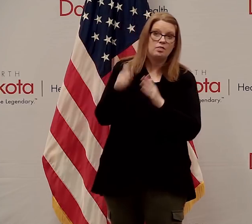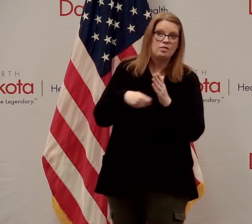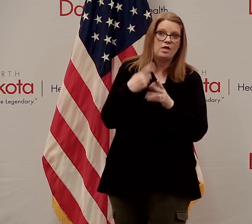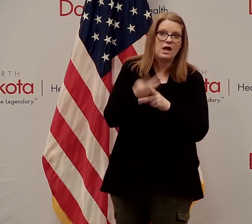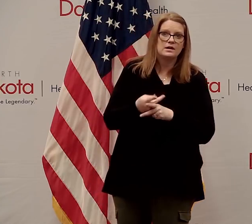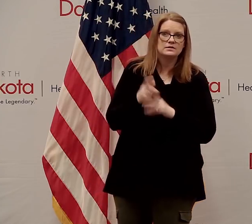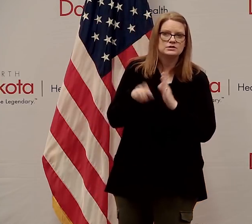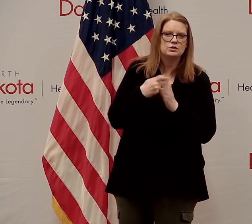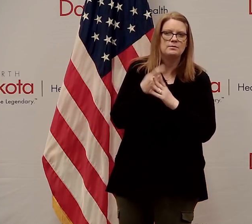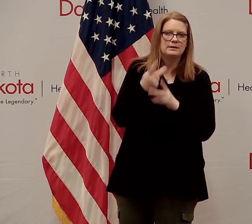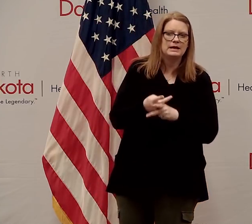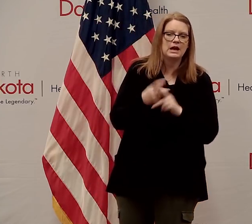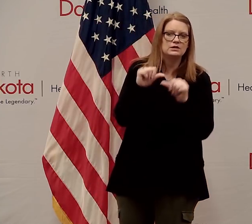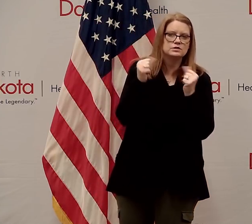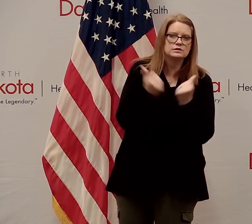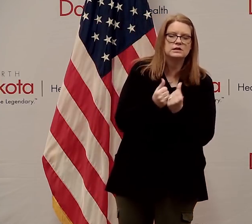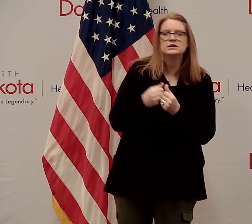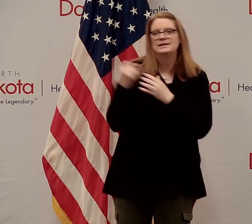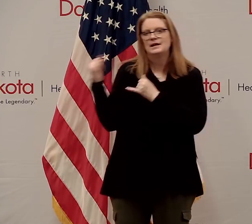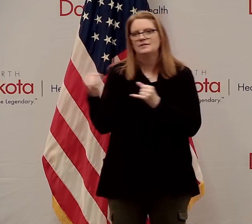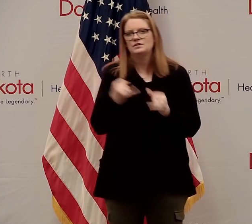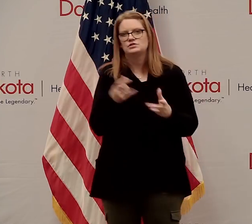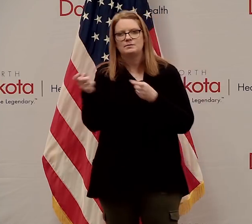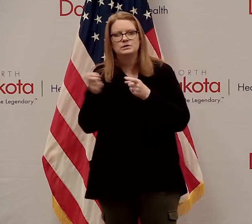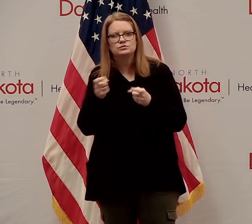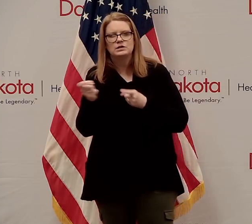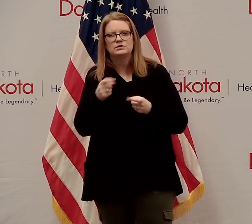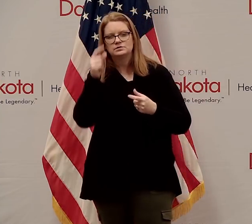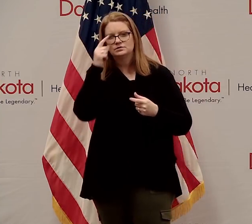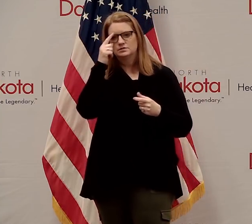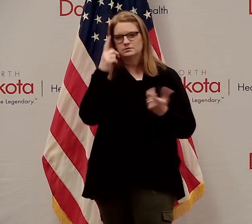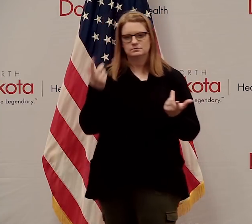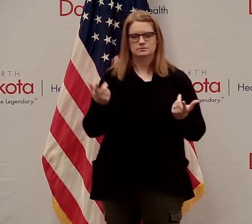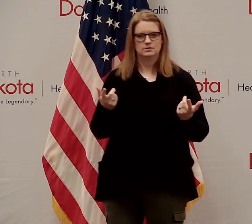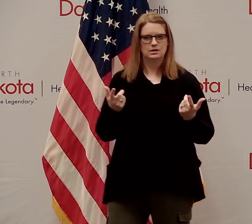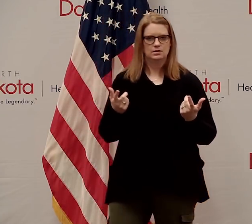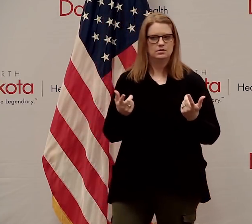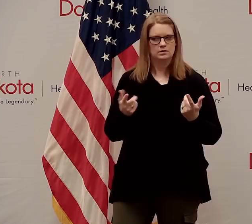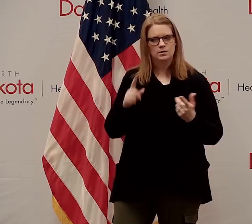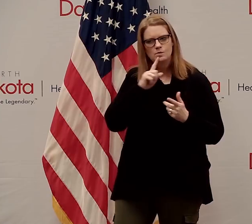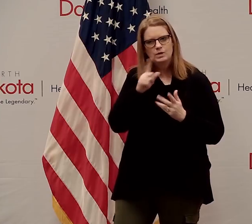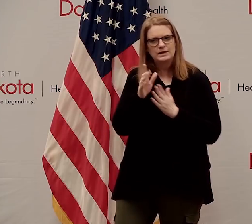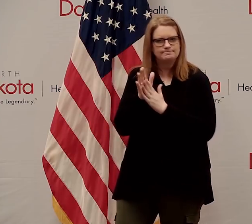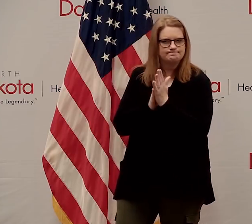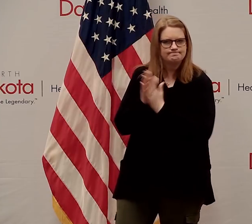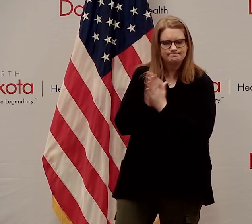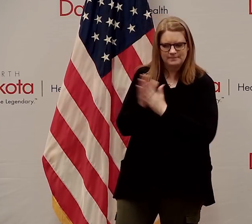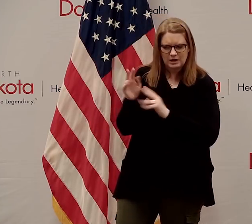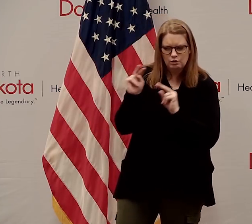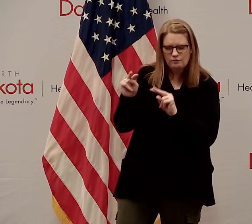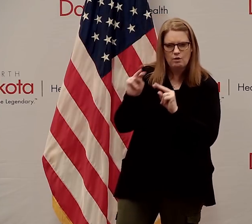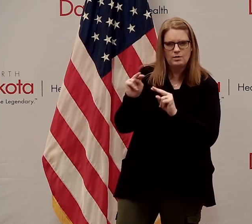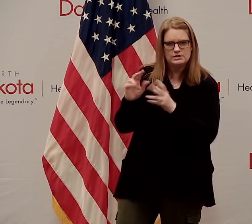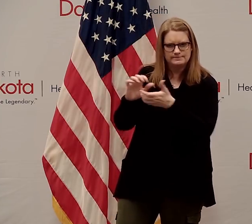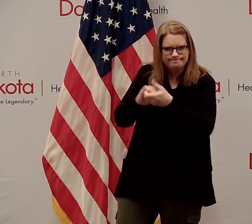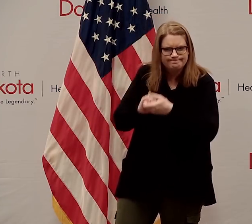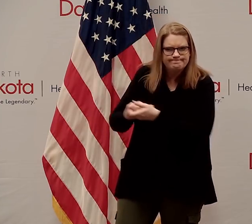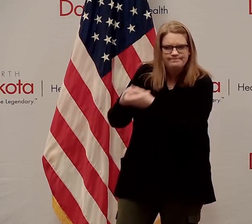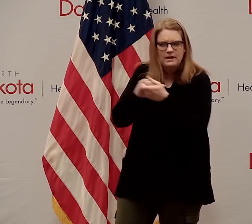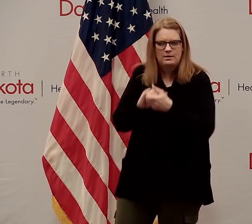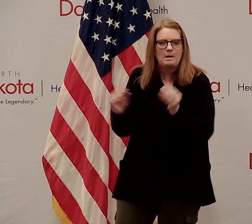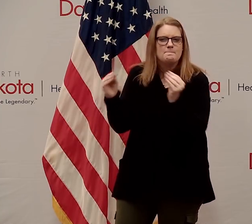Association and the individual administrators, but we'll look forward to expanding that collaboration going